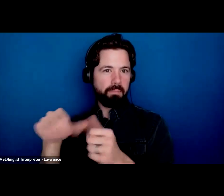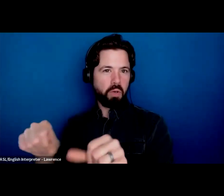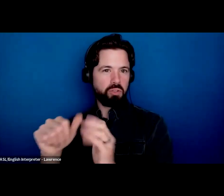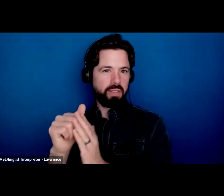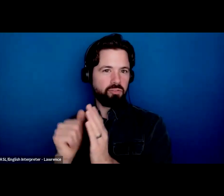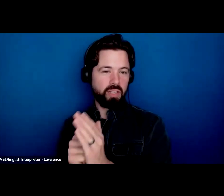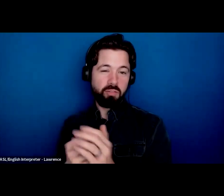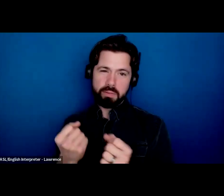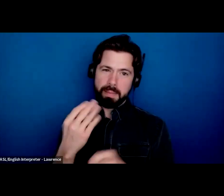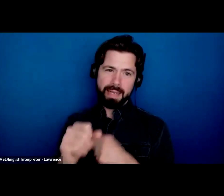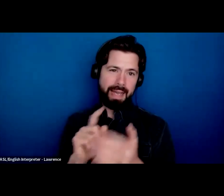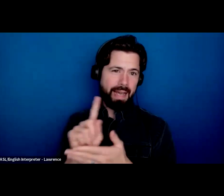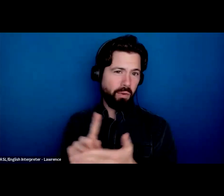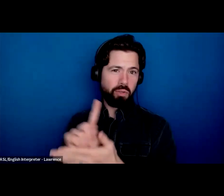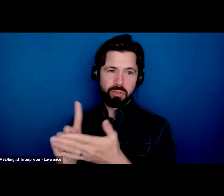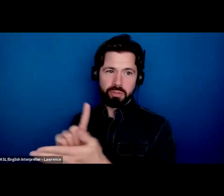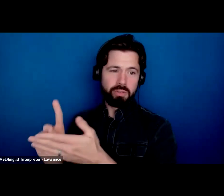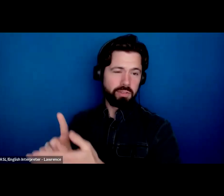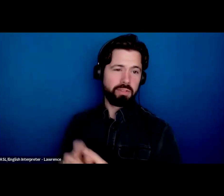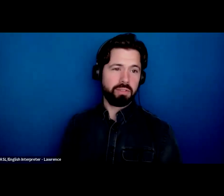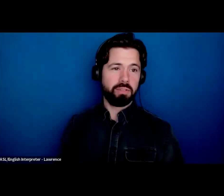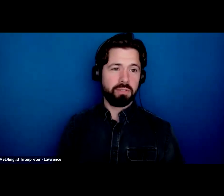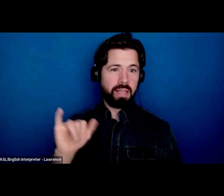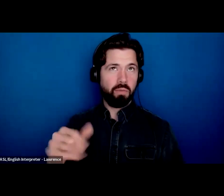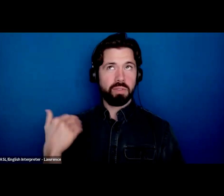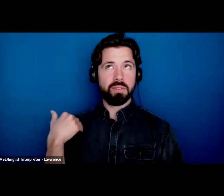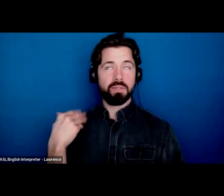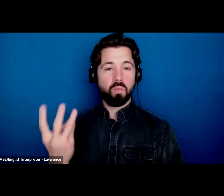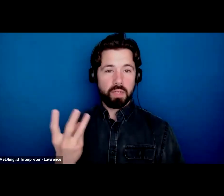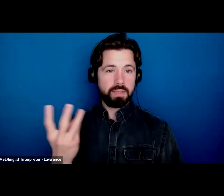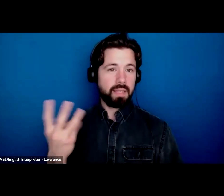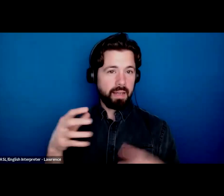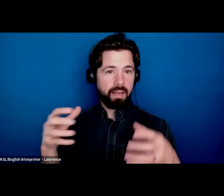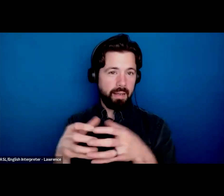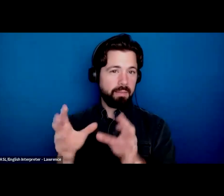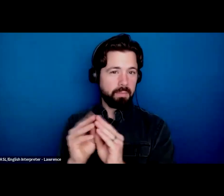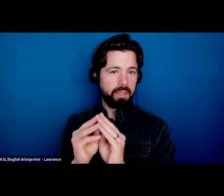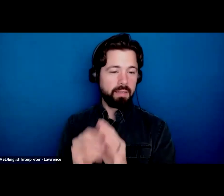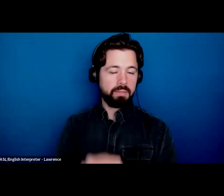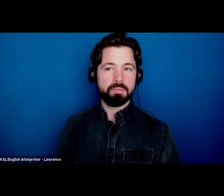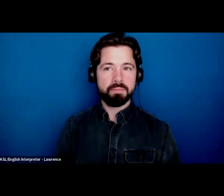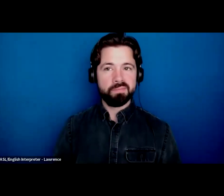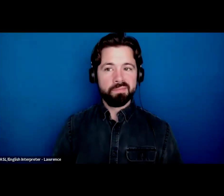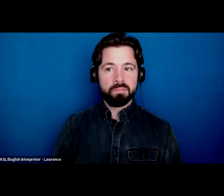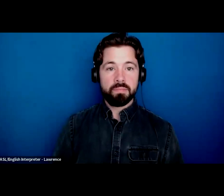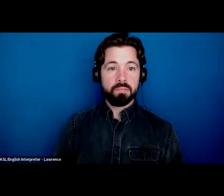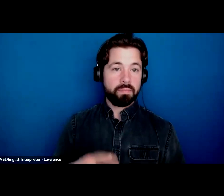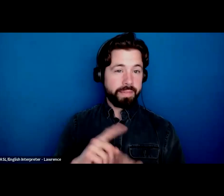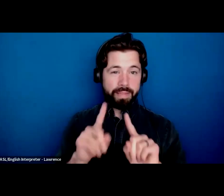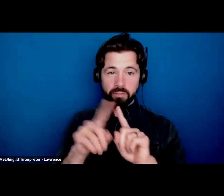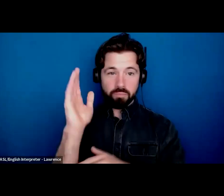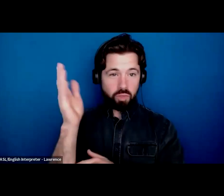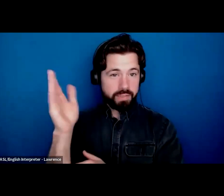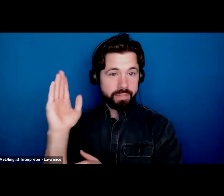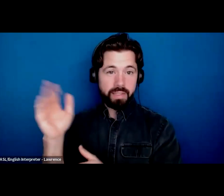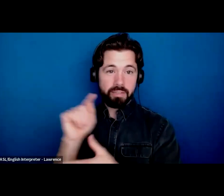many hours on, was that Wednesday? And presentations by a